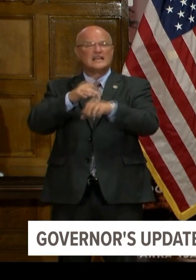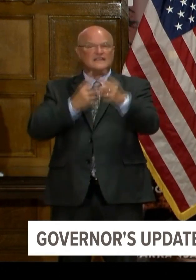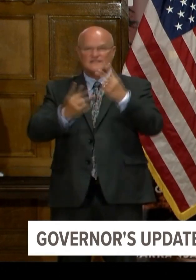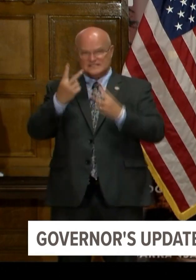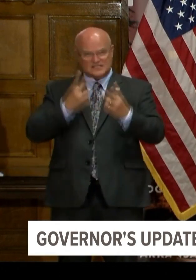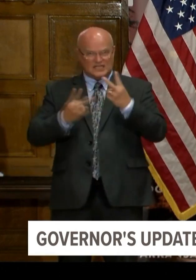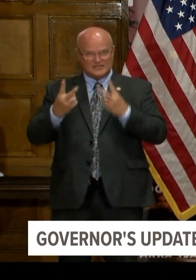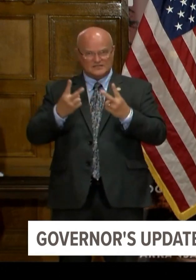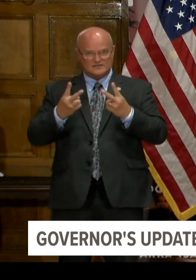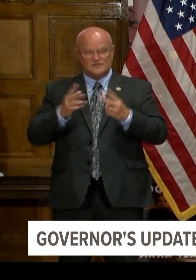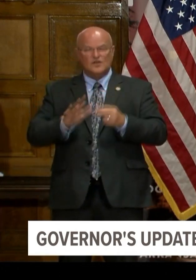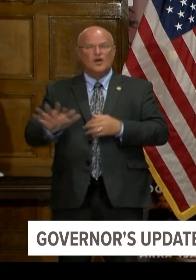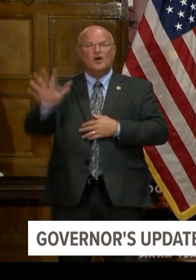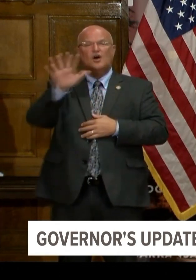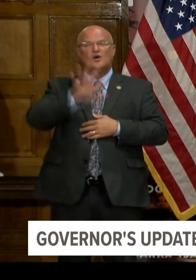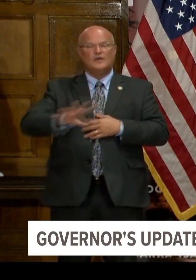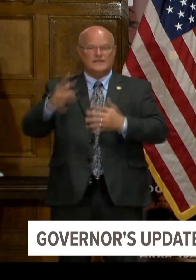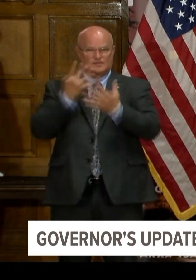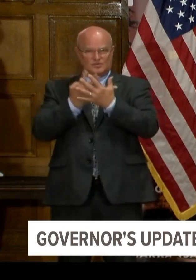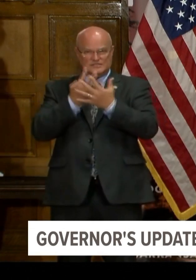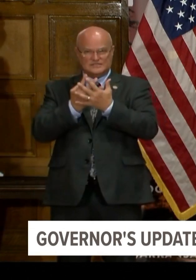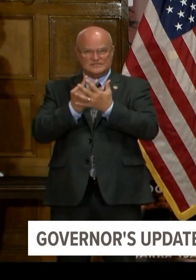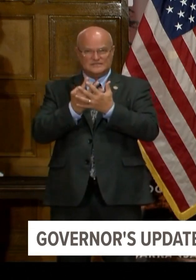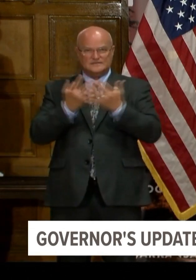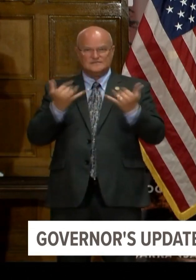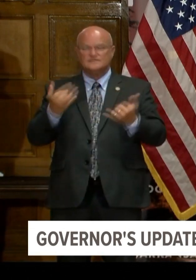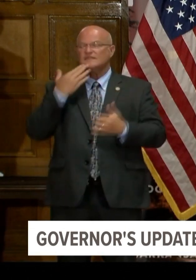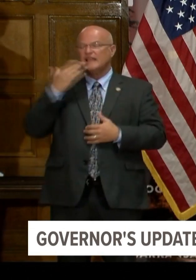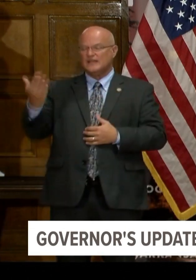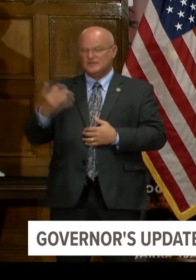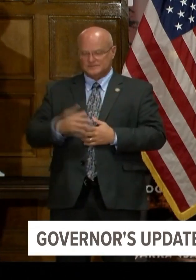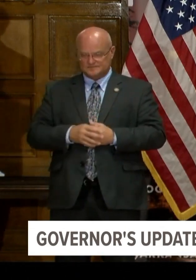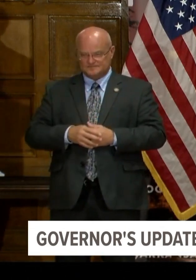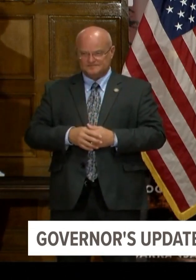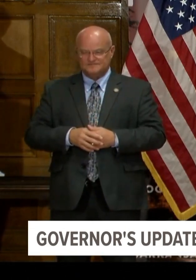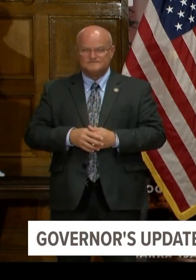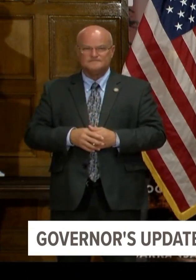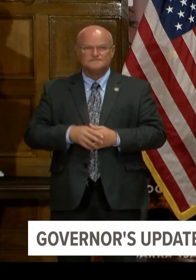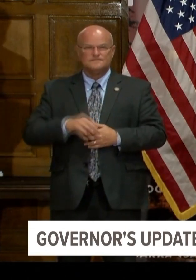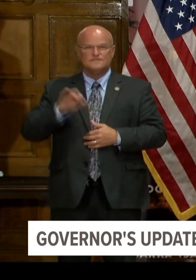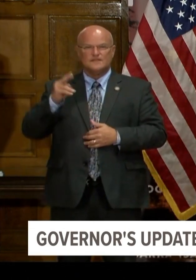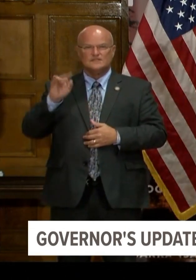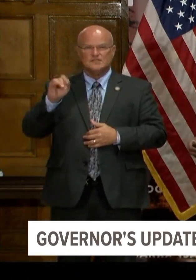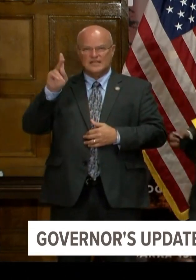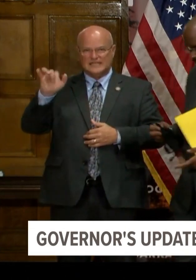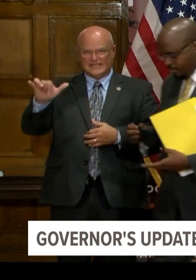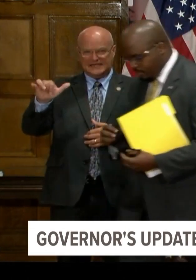visitation throughout our correctional facilities. Governor, thank you.